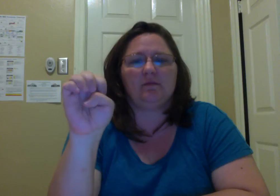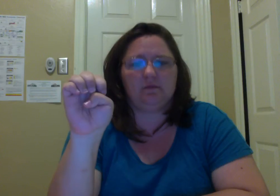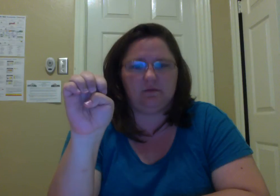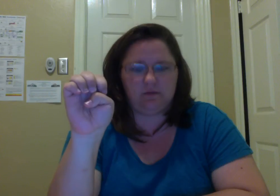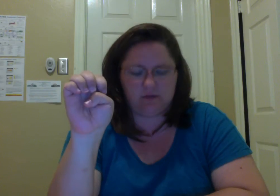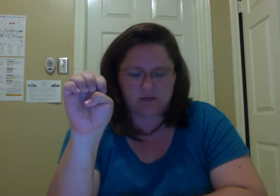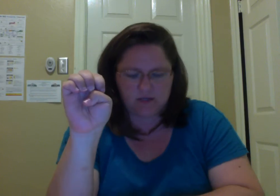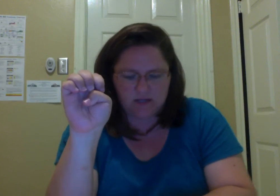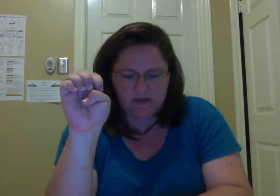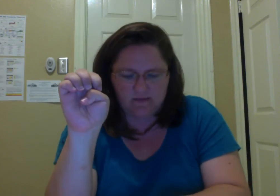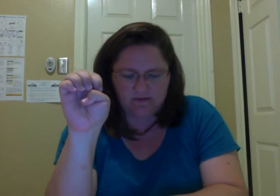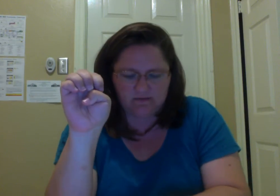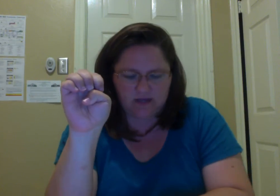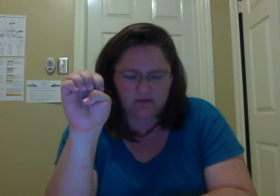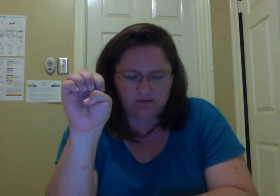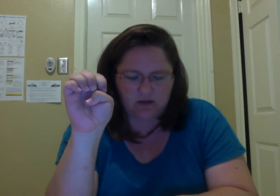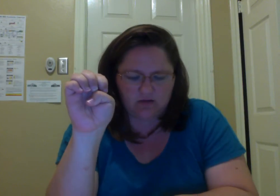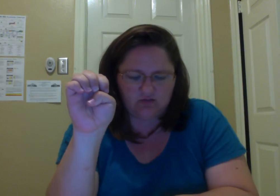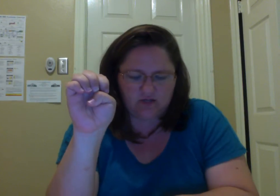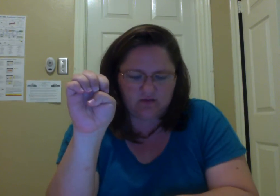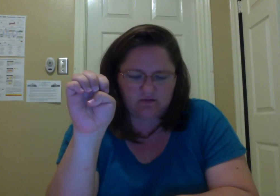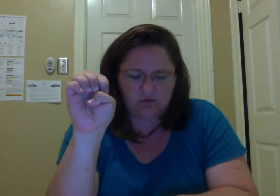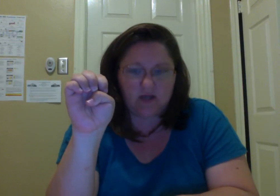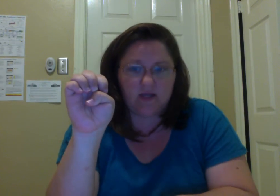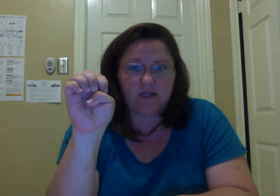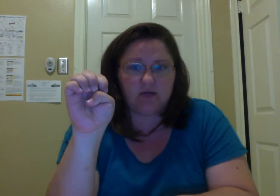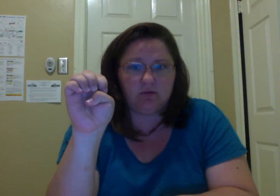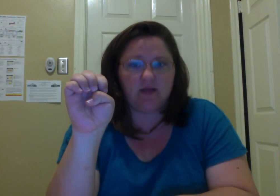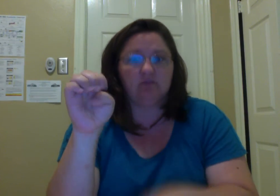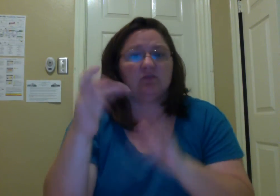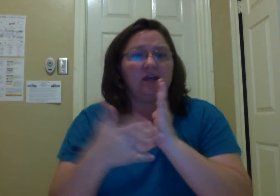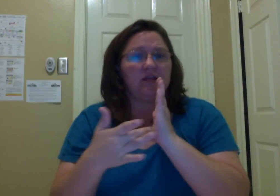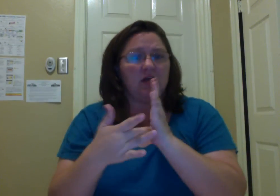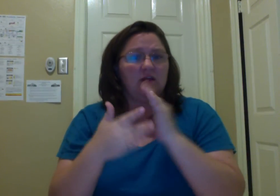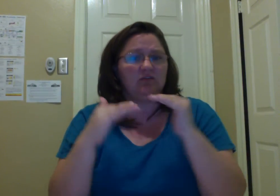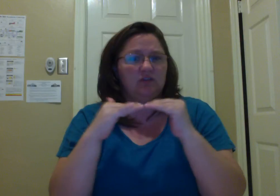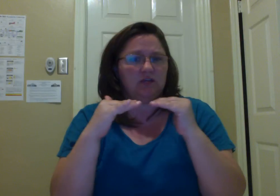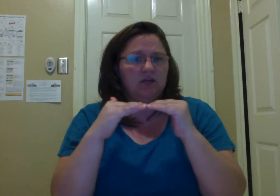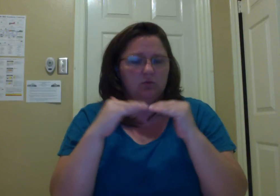cyberspace. And then technology is the great equalizer. Technology equal.